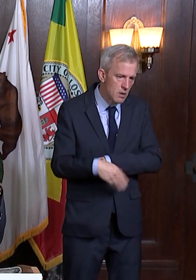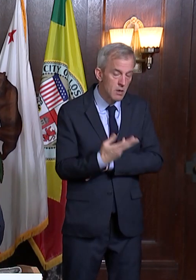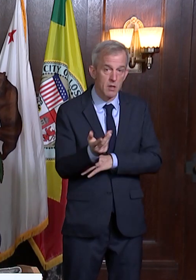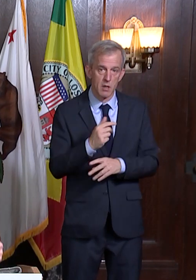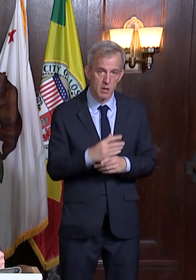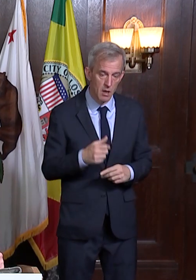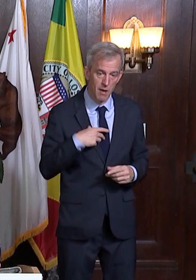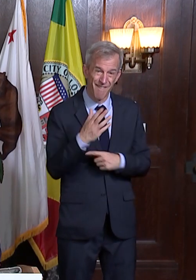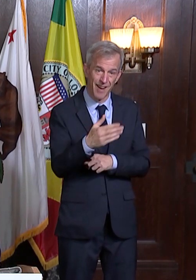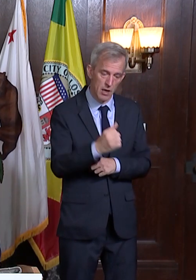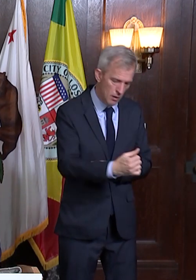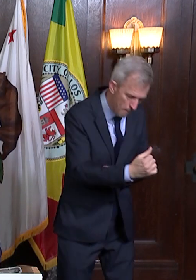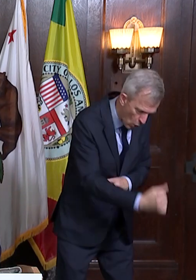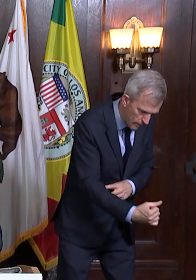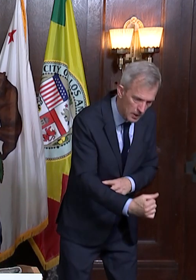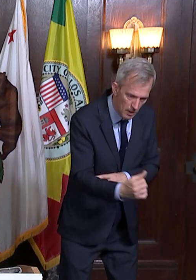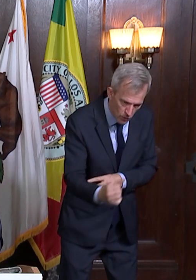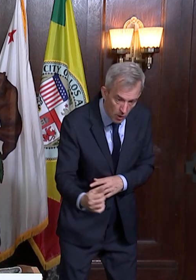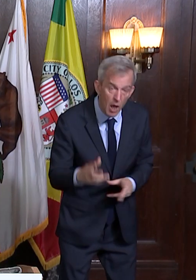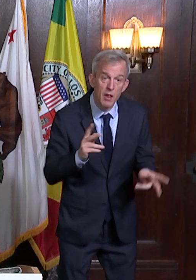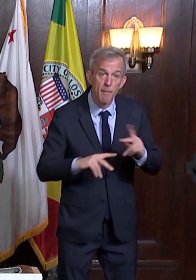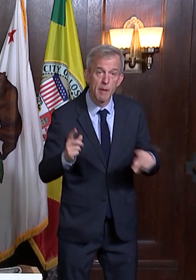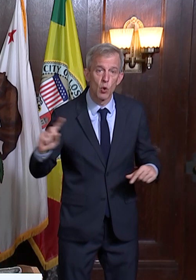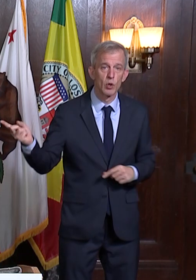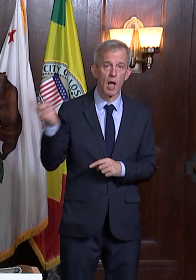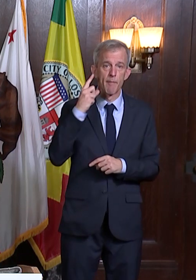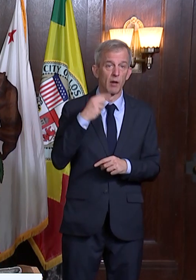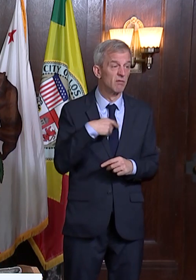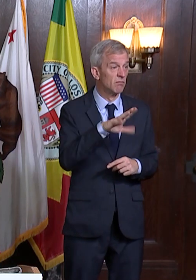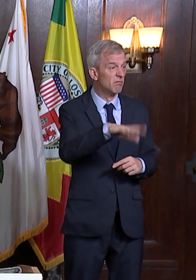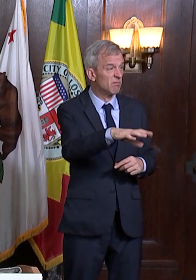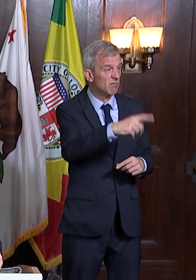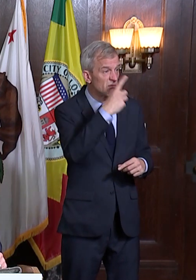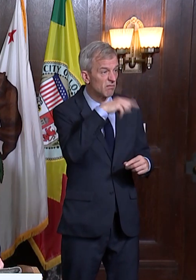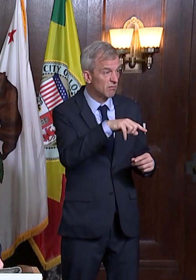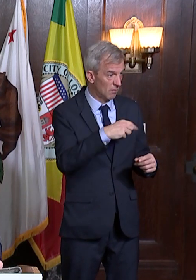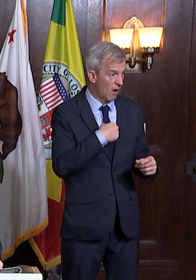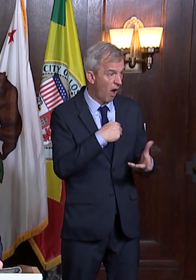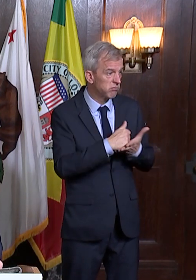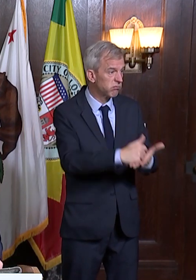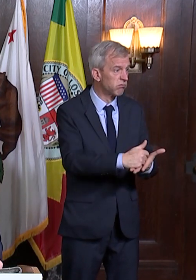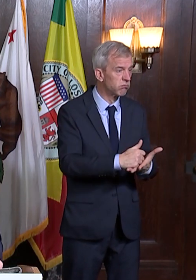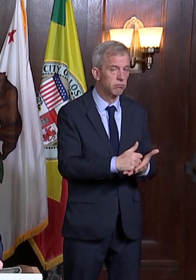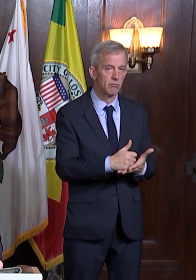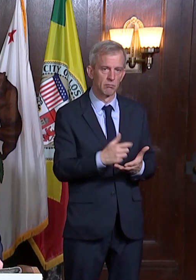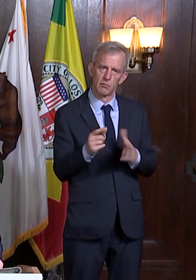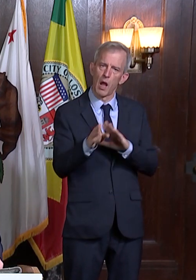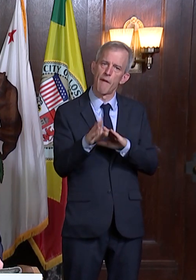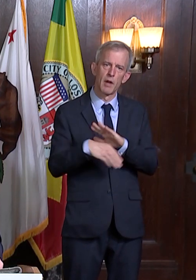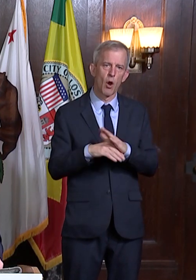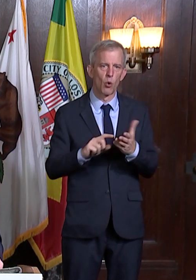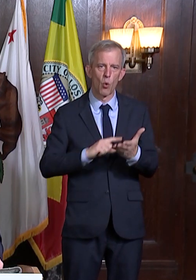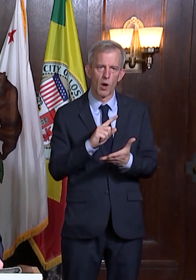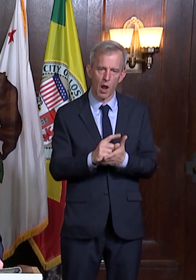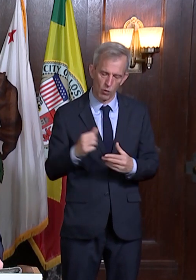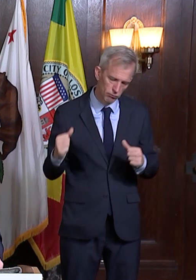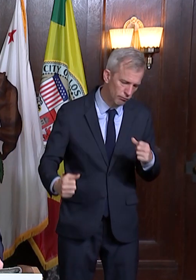those, and then the people who came up and offered to chip in and spend a half hour or an hour placing more white